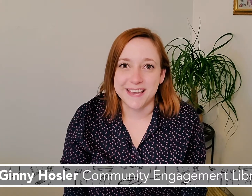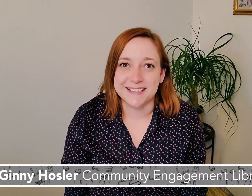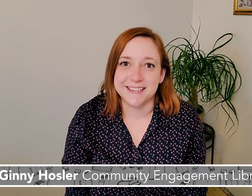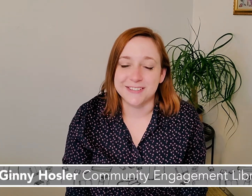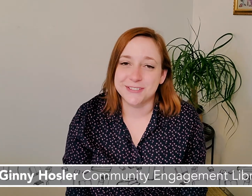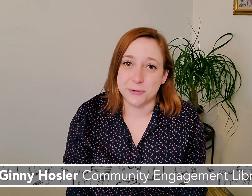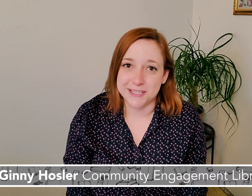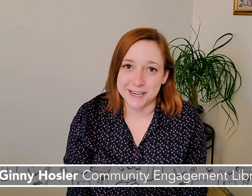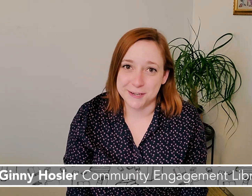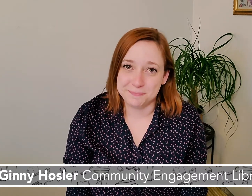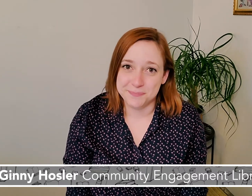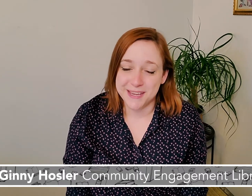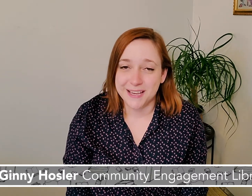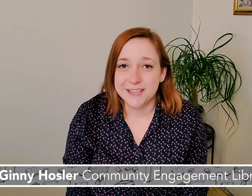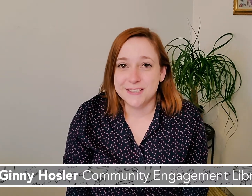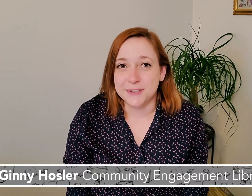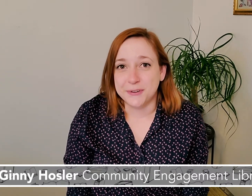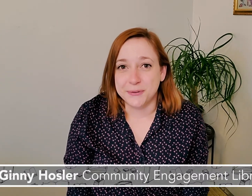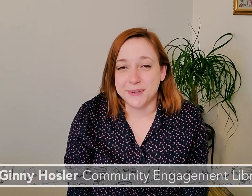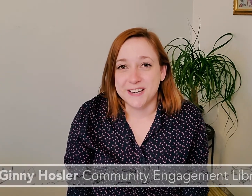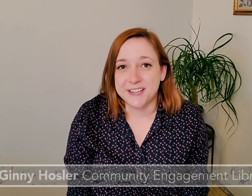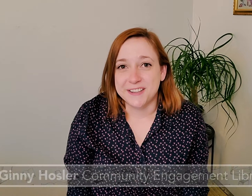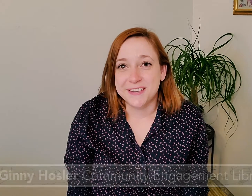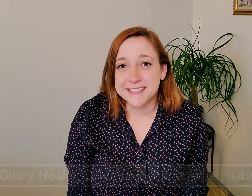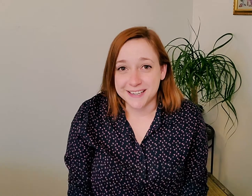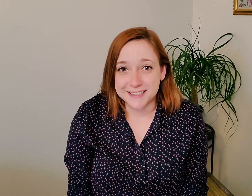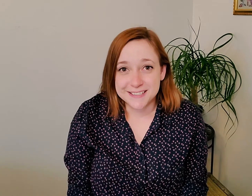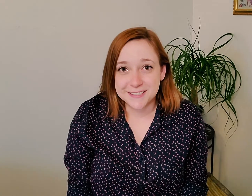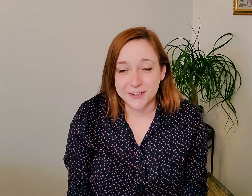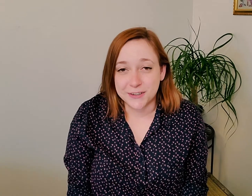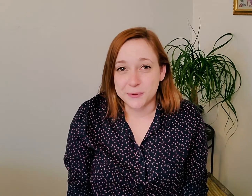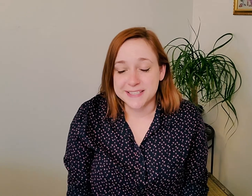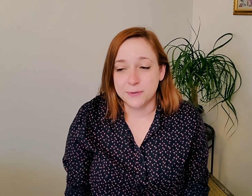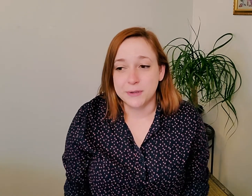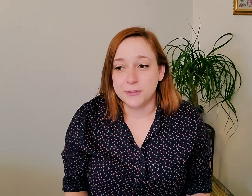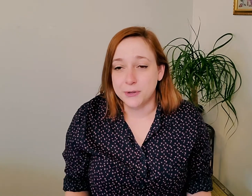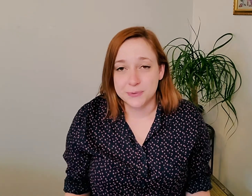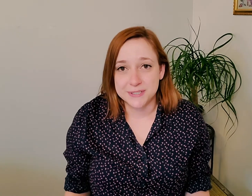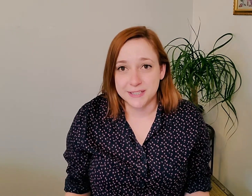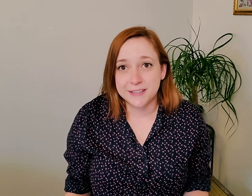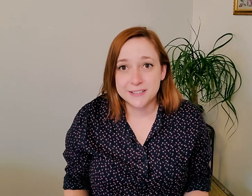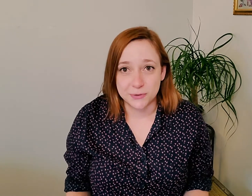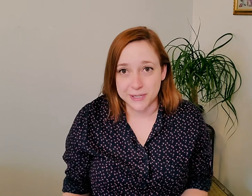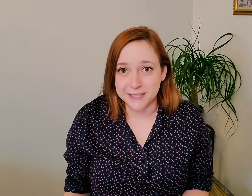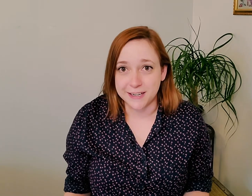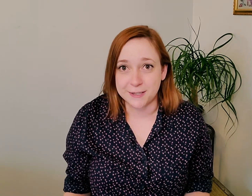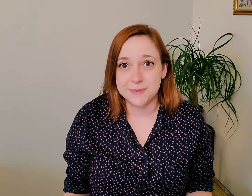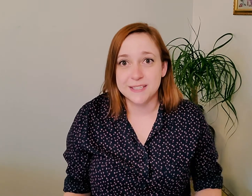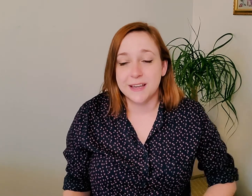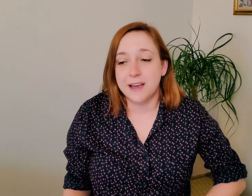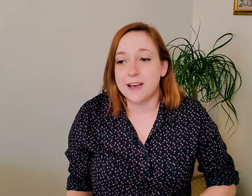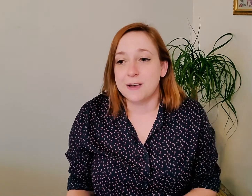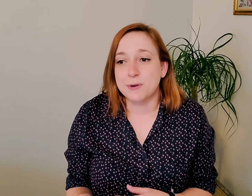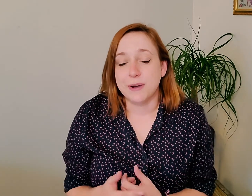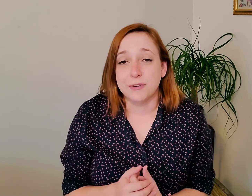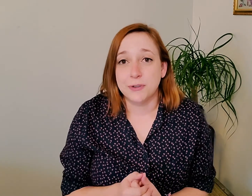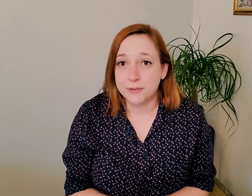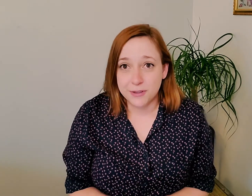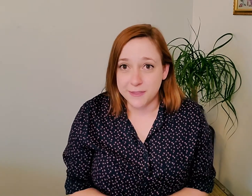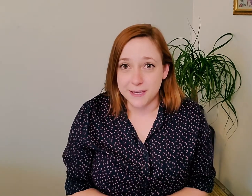ASL Storytime. So these signs are ones that we've used in the story times around a few different themes,